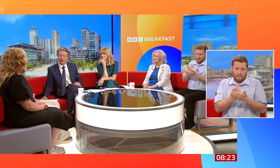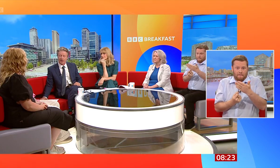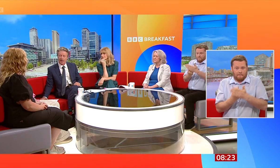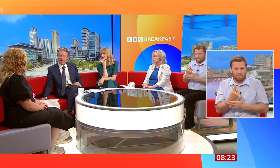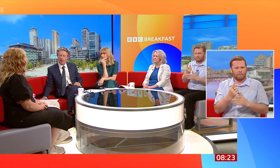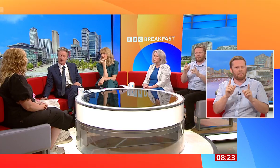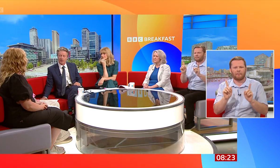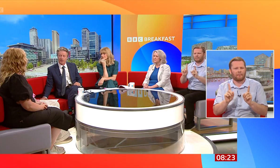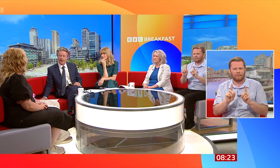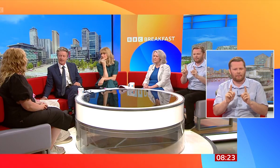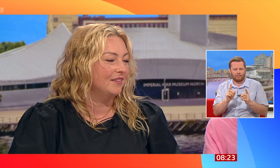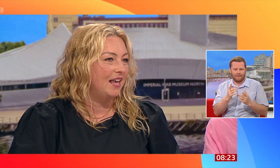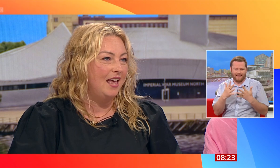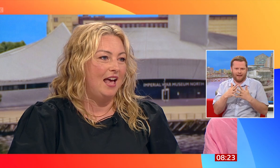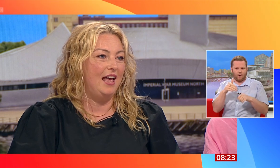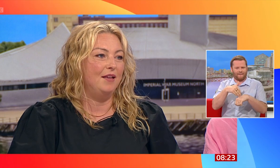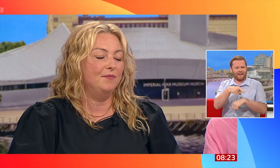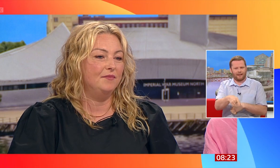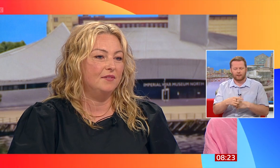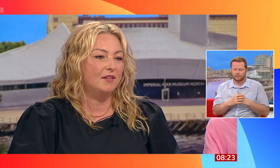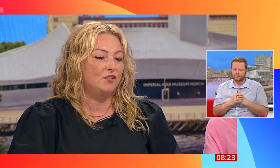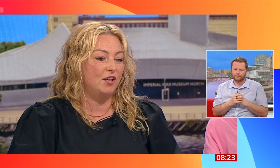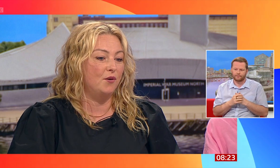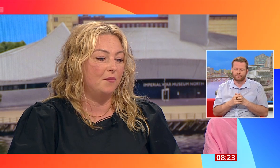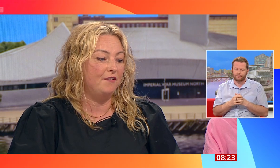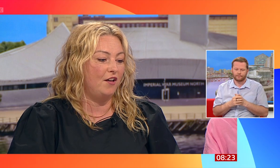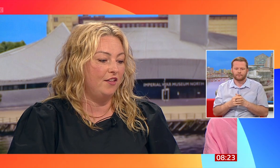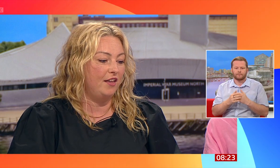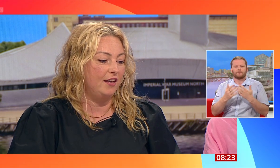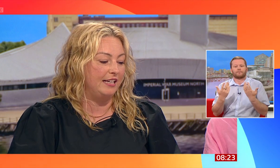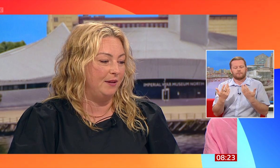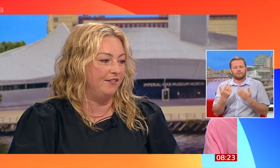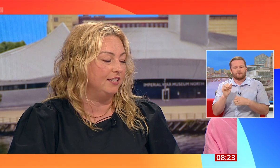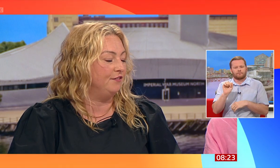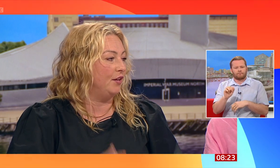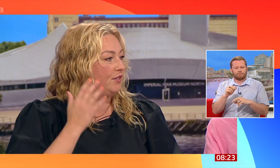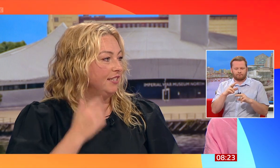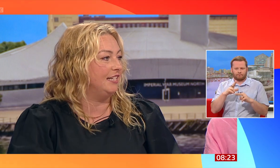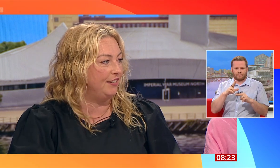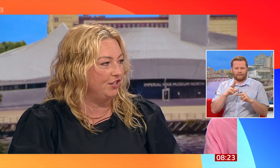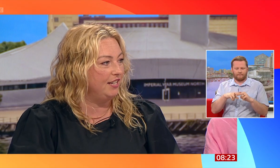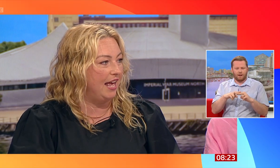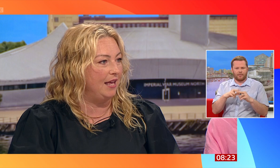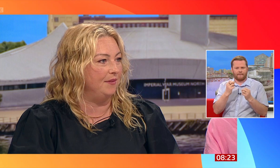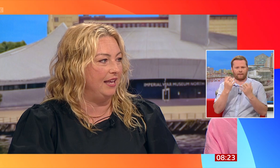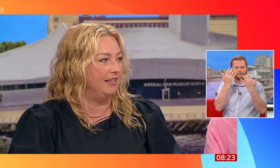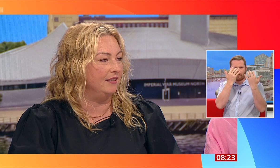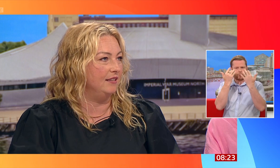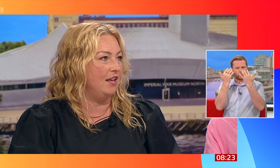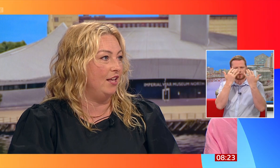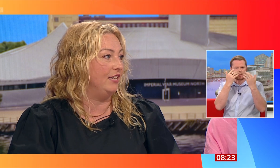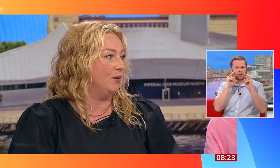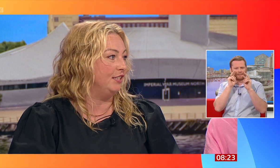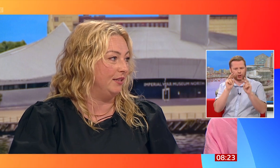faced and how it impacted him. So my father experienced floaters in his vision